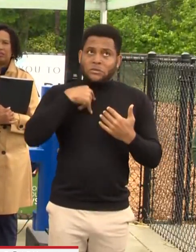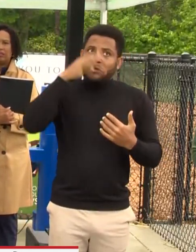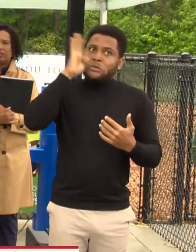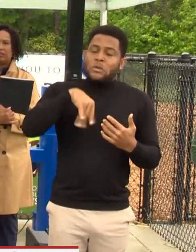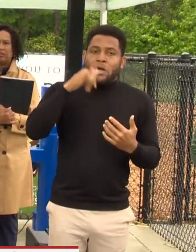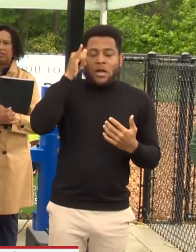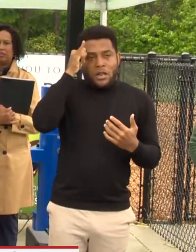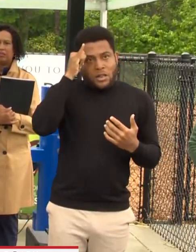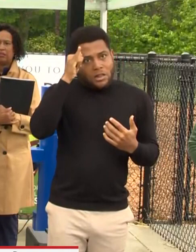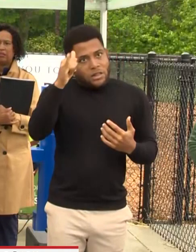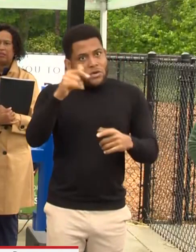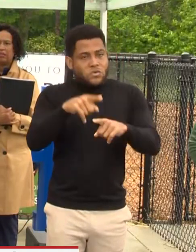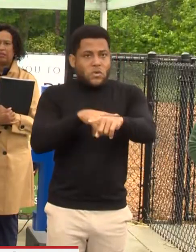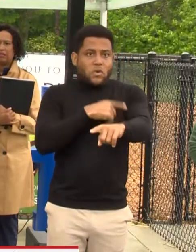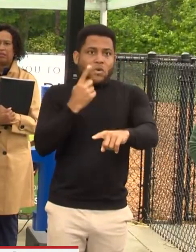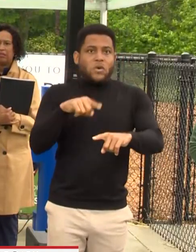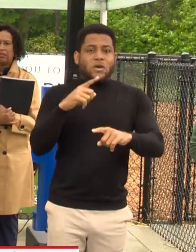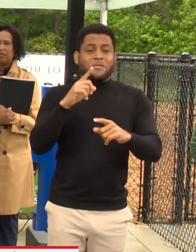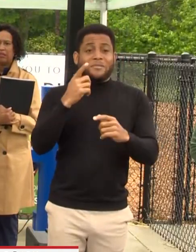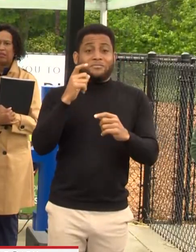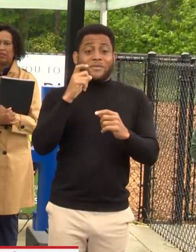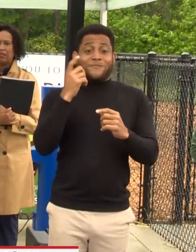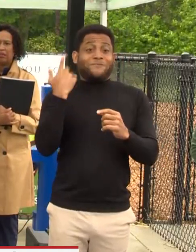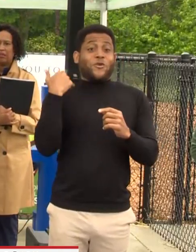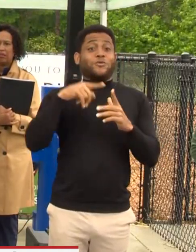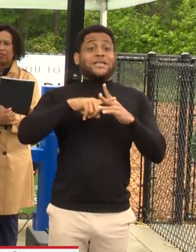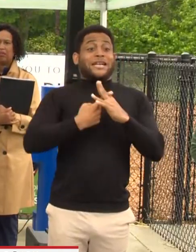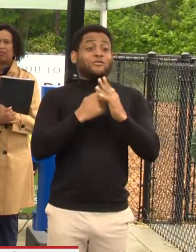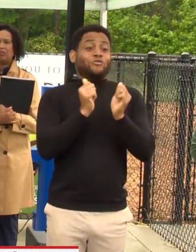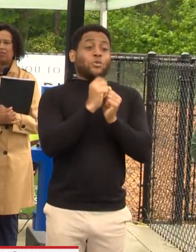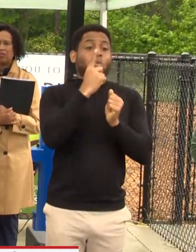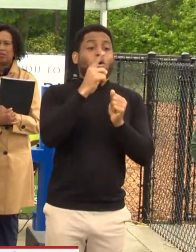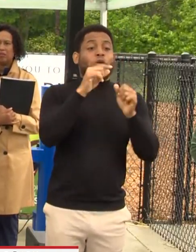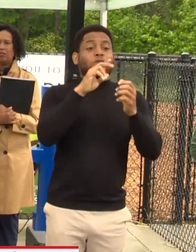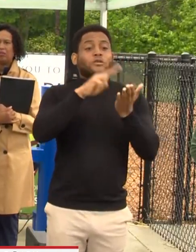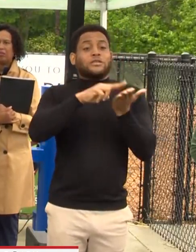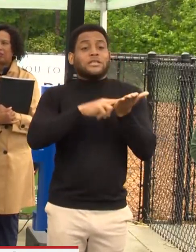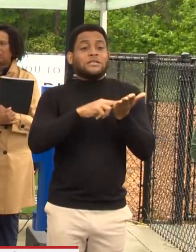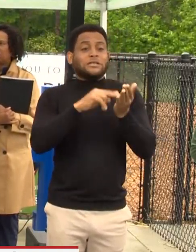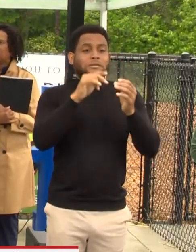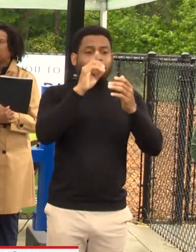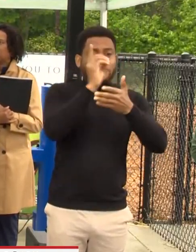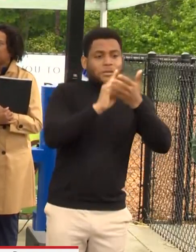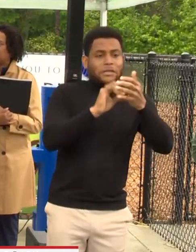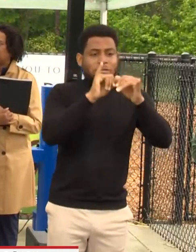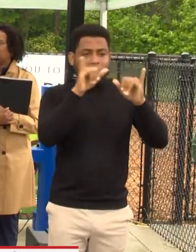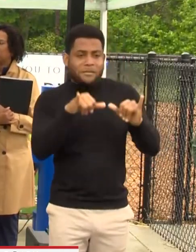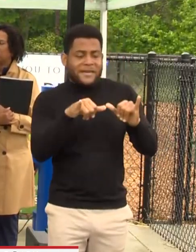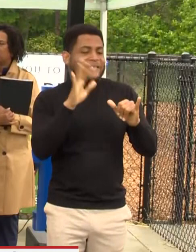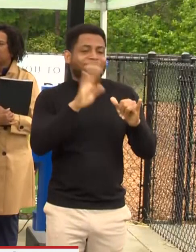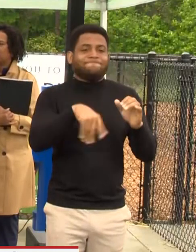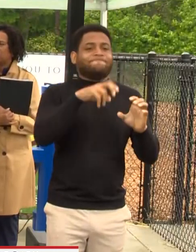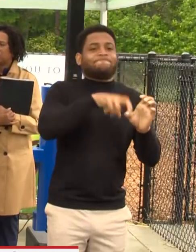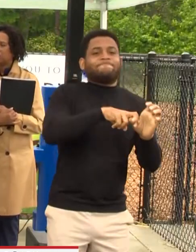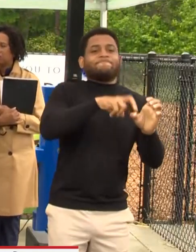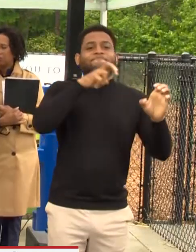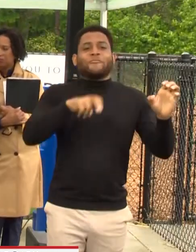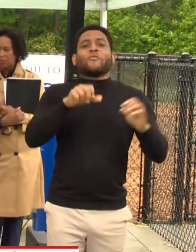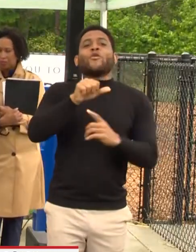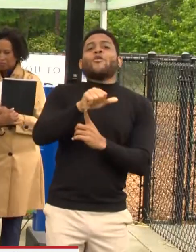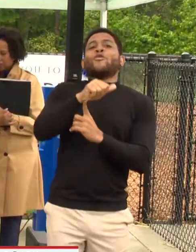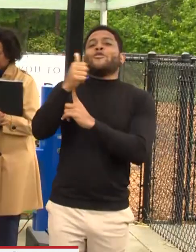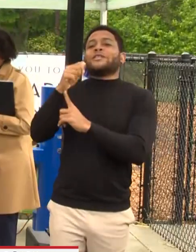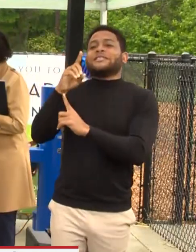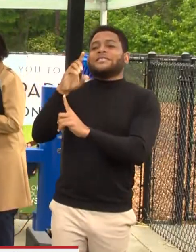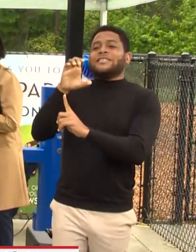Unfortunately, things didn't work out, and GCS Siegel came to the rescue and helped us to deliver this project. I want to thank Councilmember Vince Gray